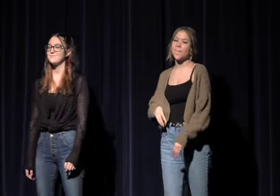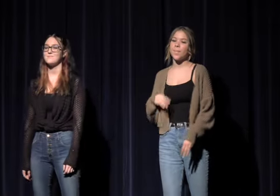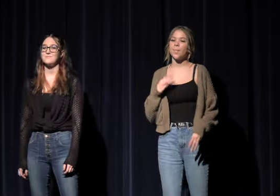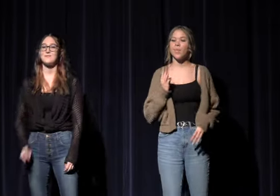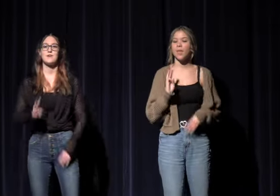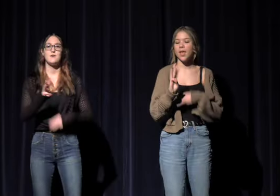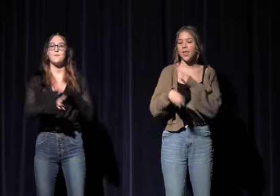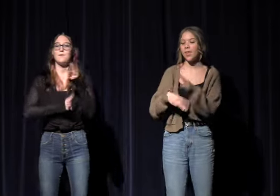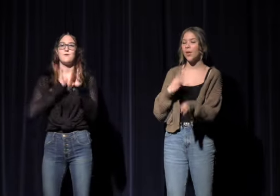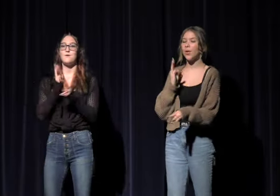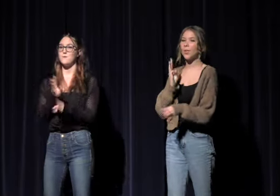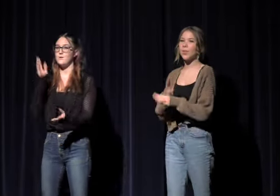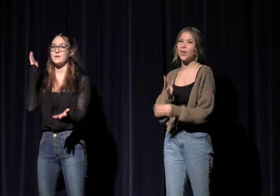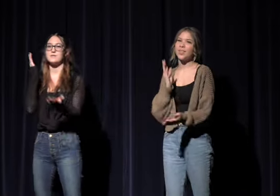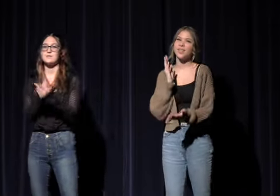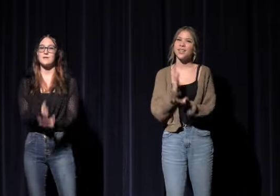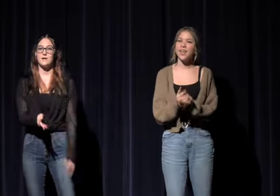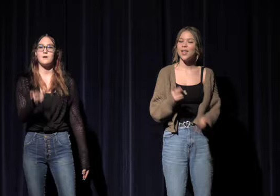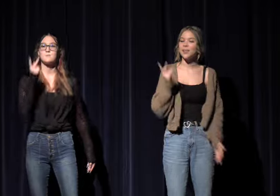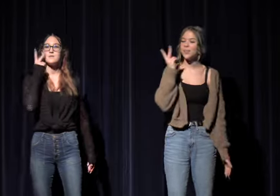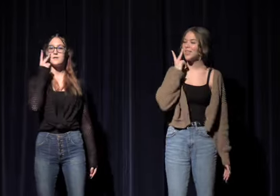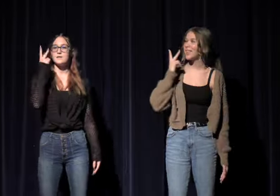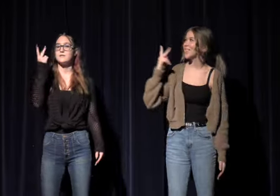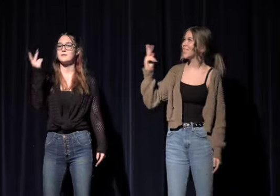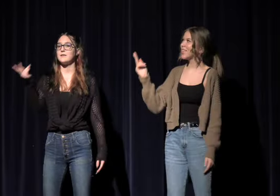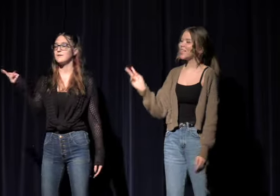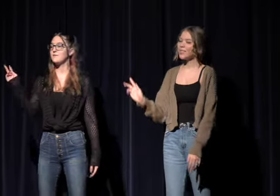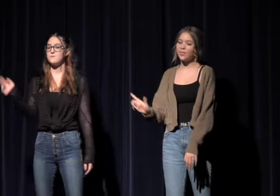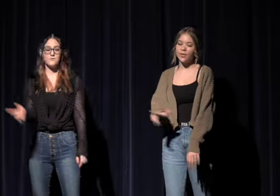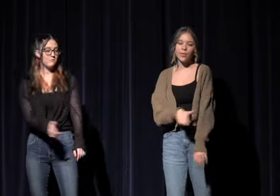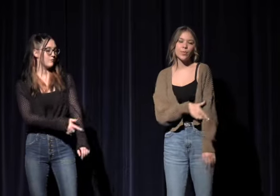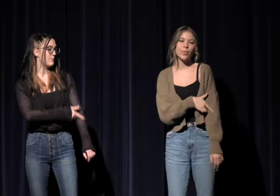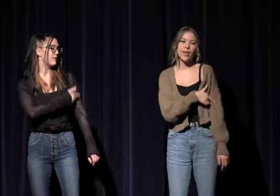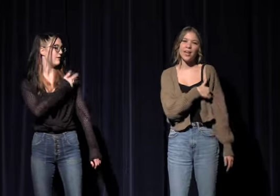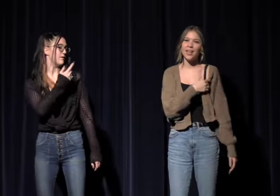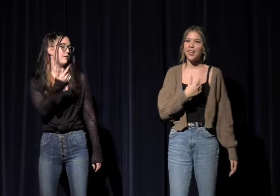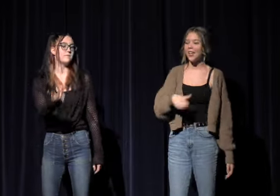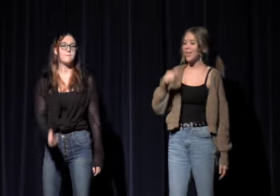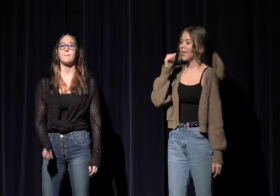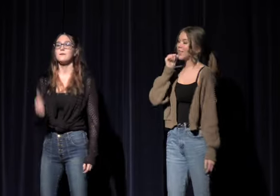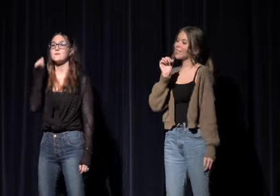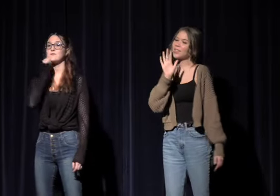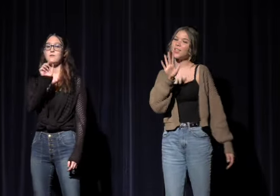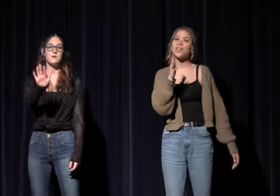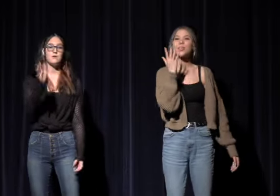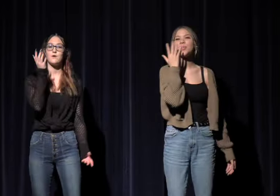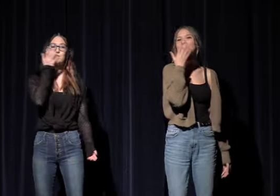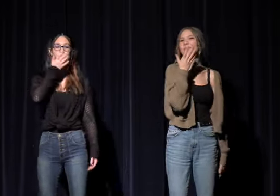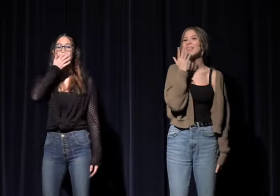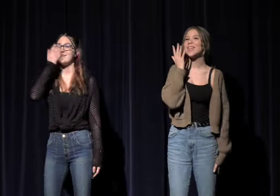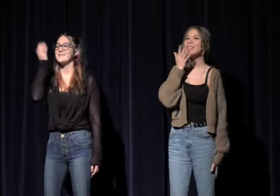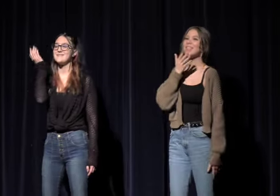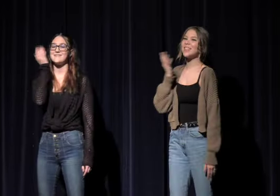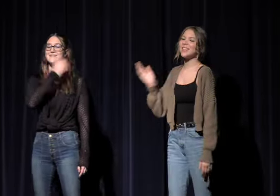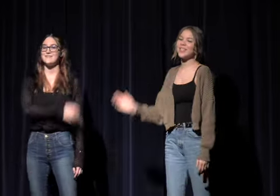The whole world stops and stands for a while Cause, girl, you're amazing